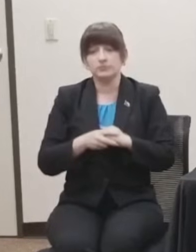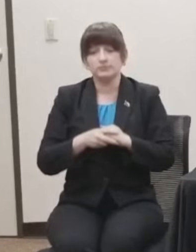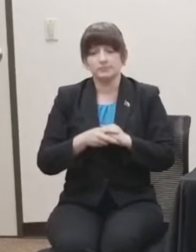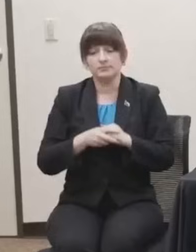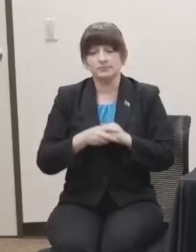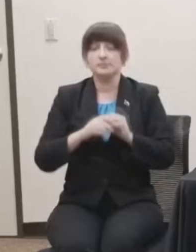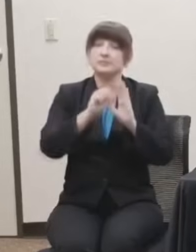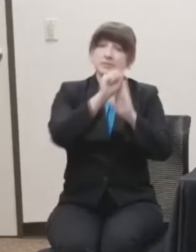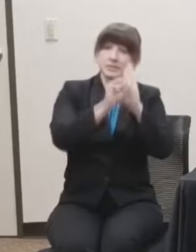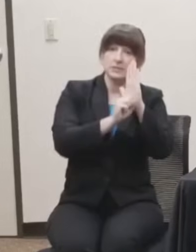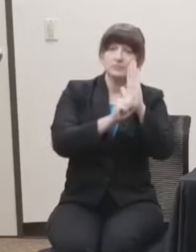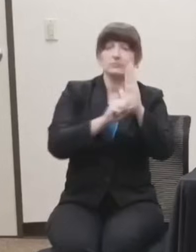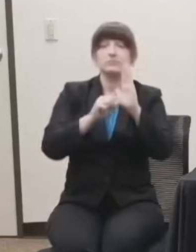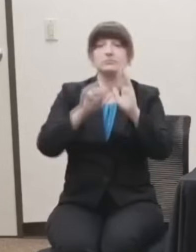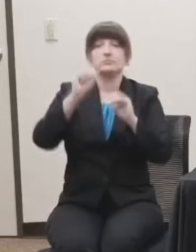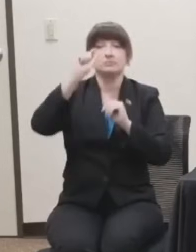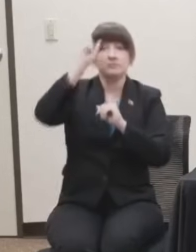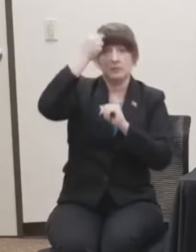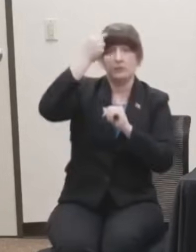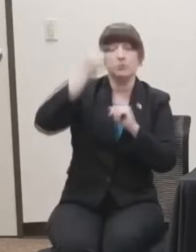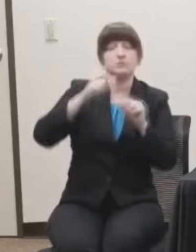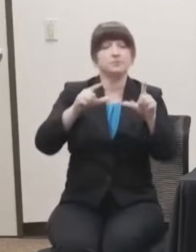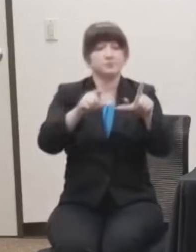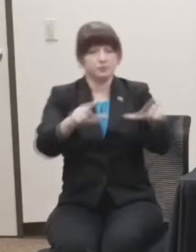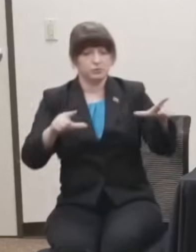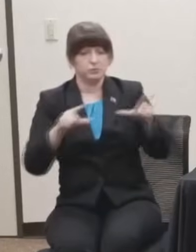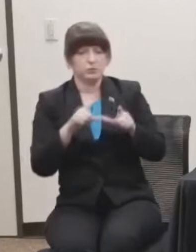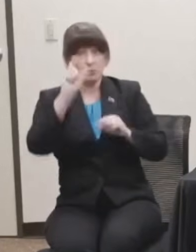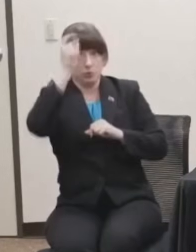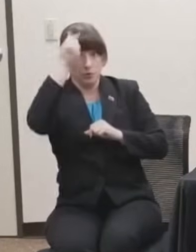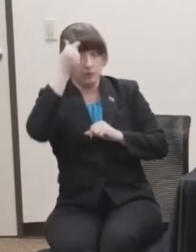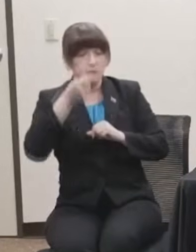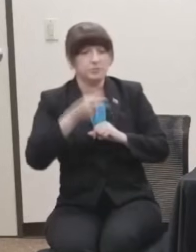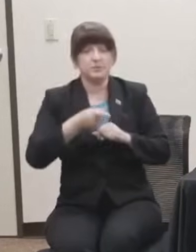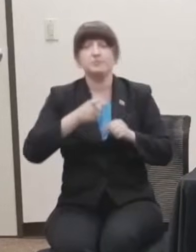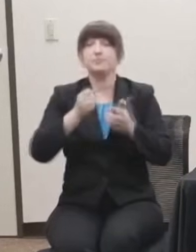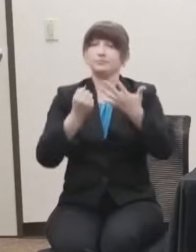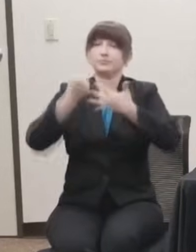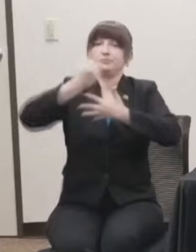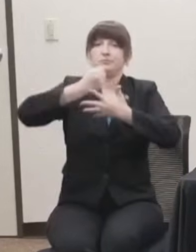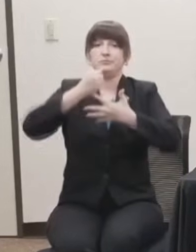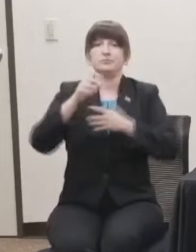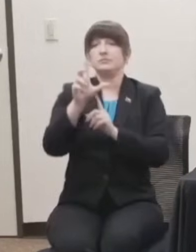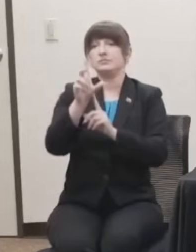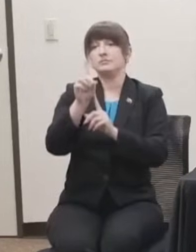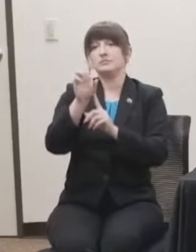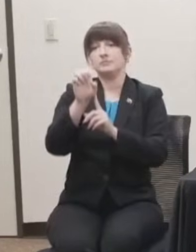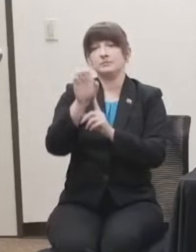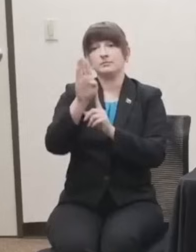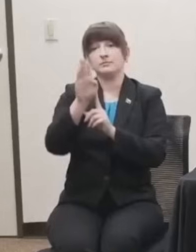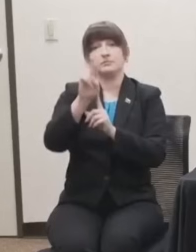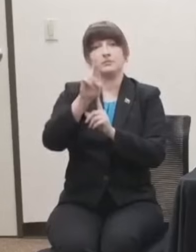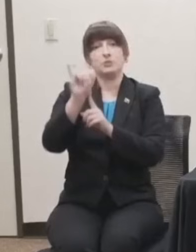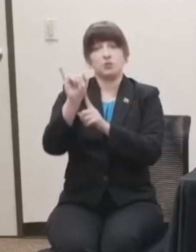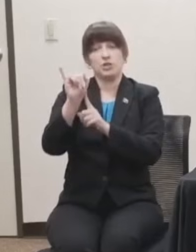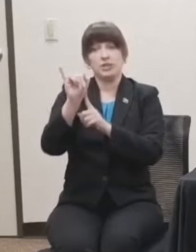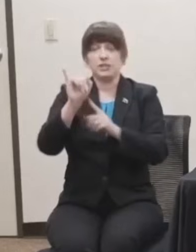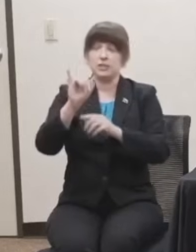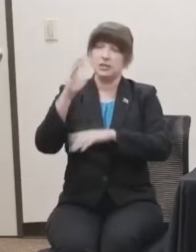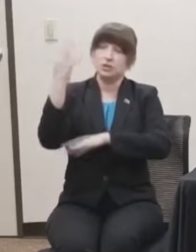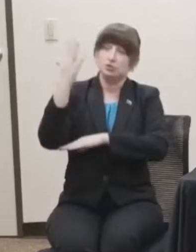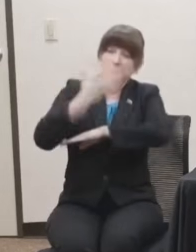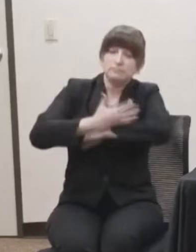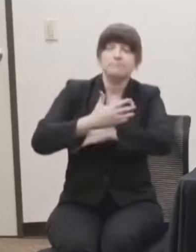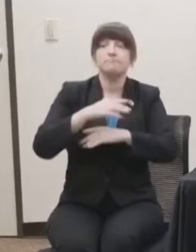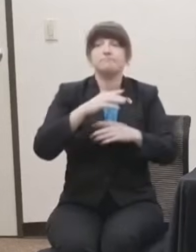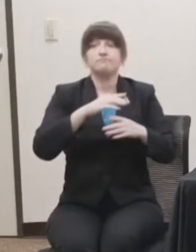working now on that debris removal process. That process is improved because of President